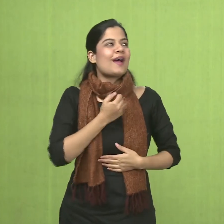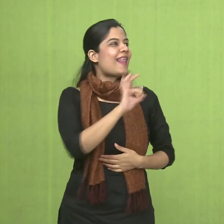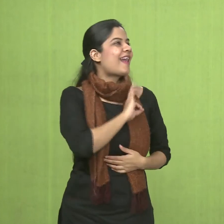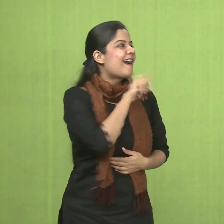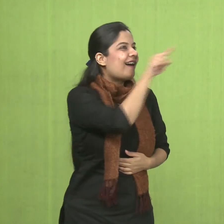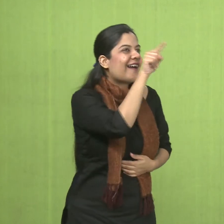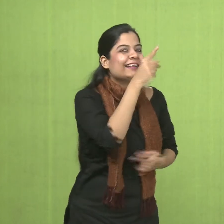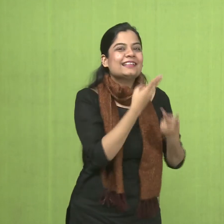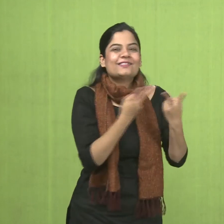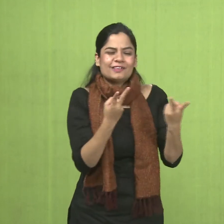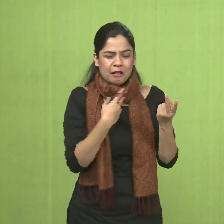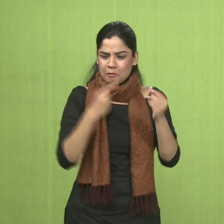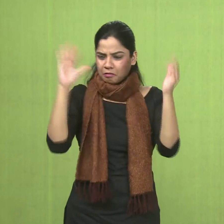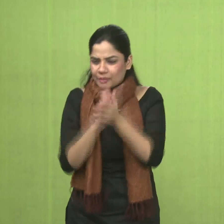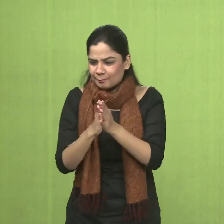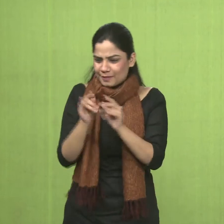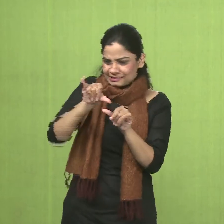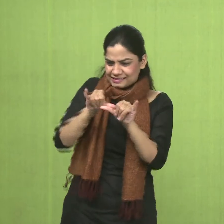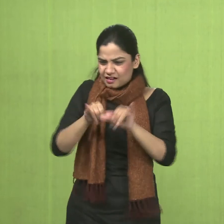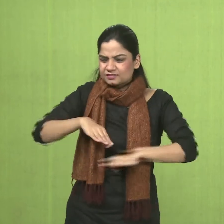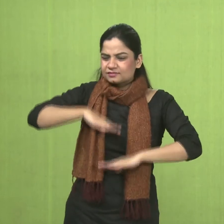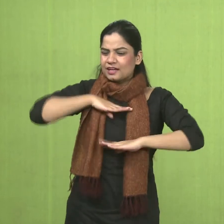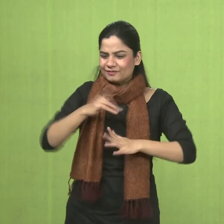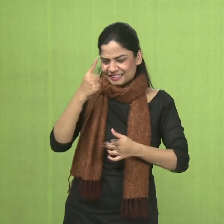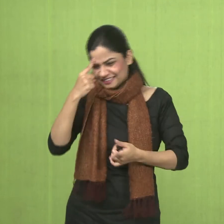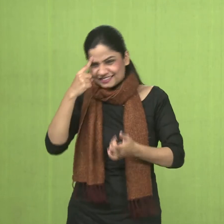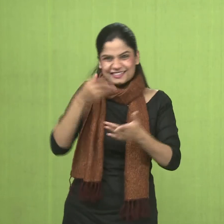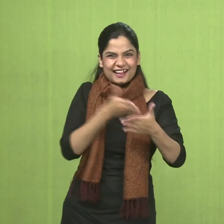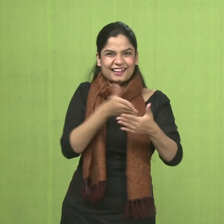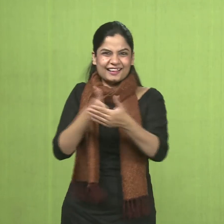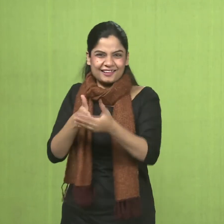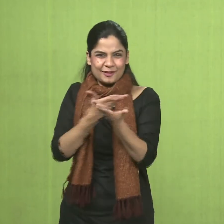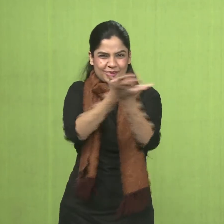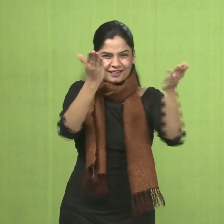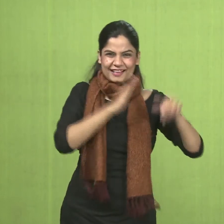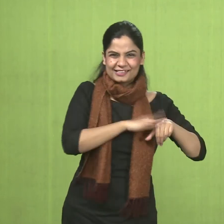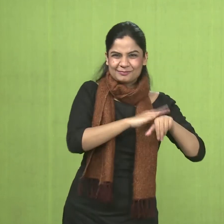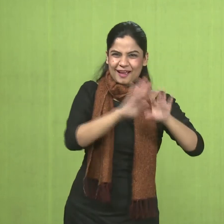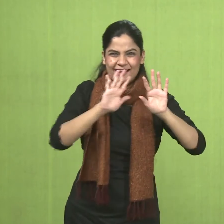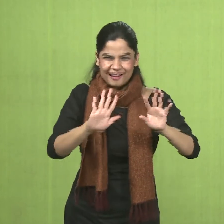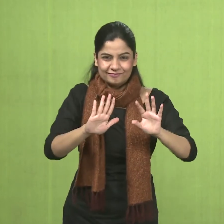buy it because of poor money management or lack of money. We have certain things which we will explain to